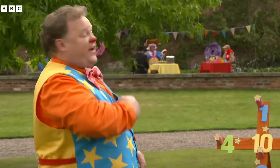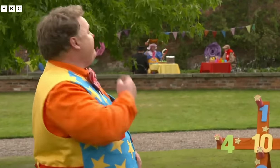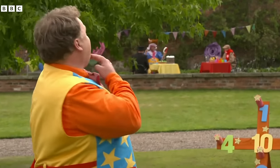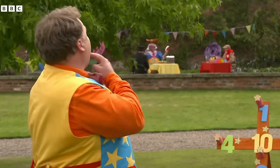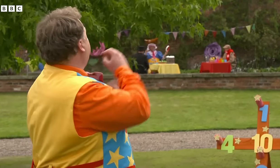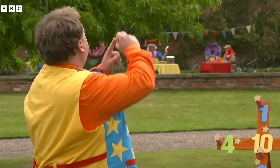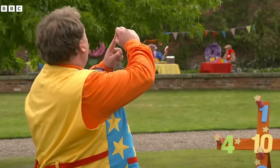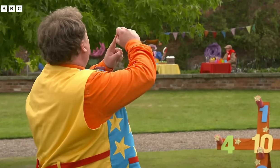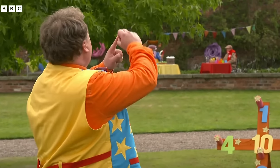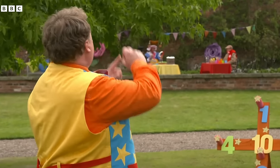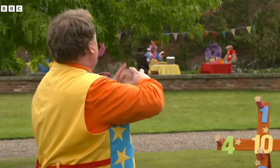Sorry, Aunt Polly.